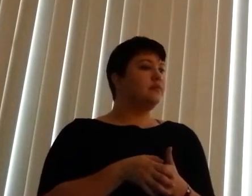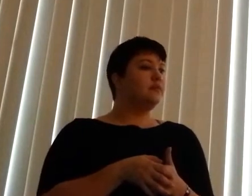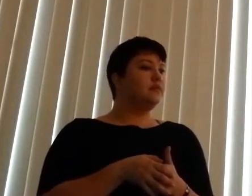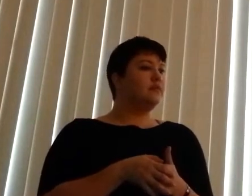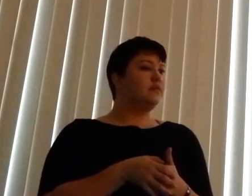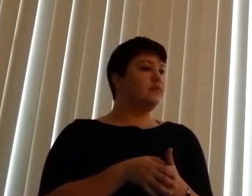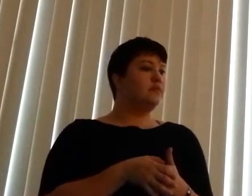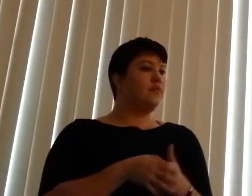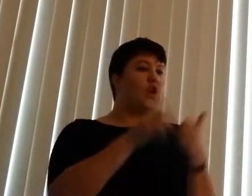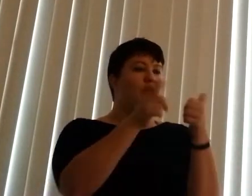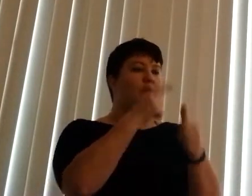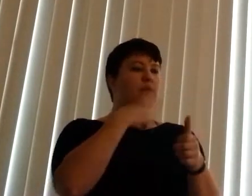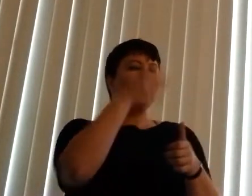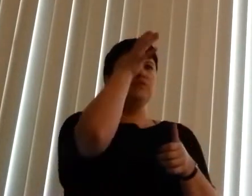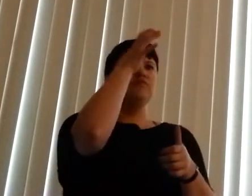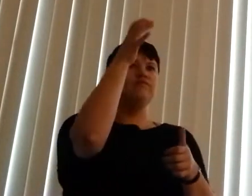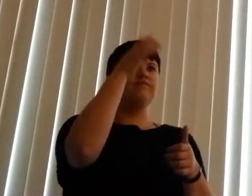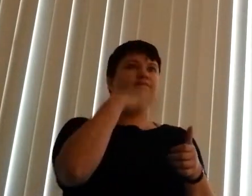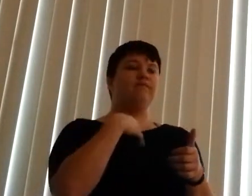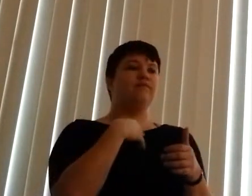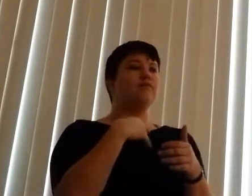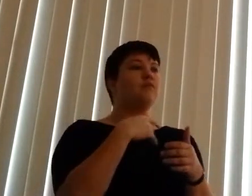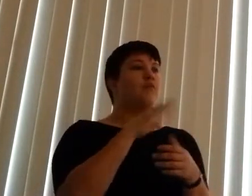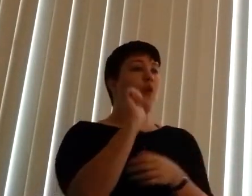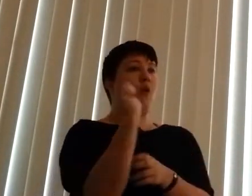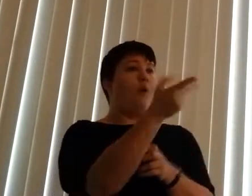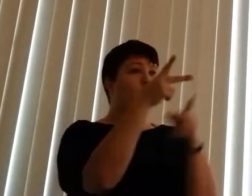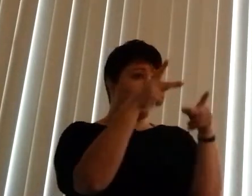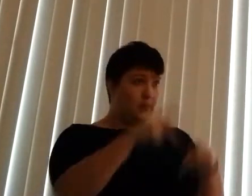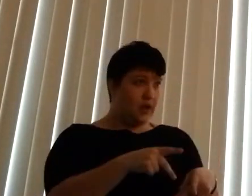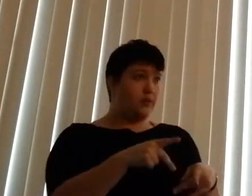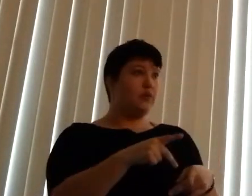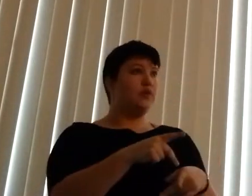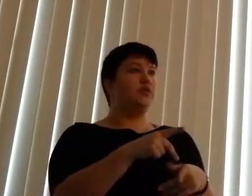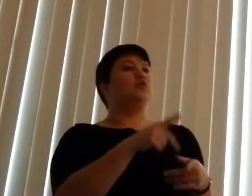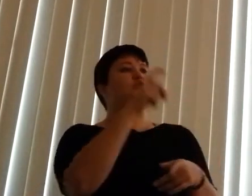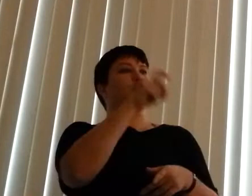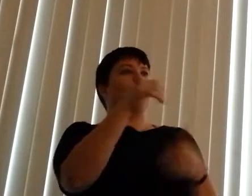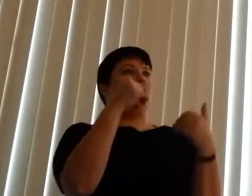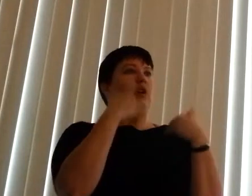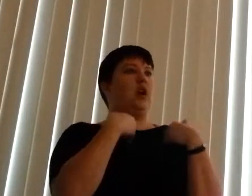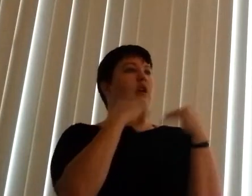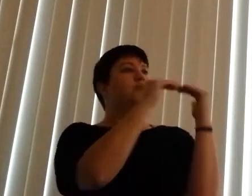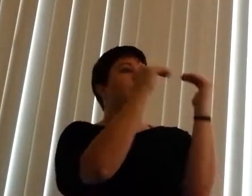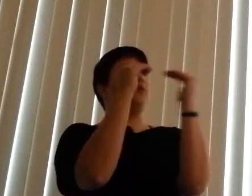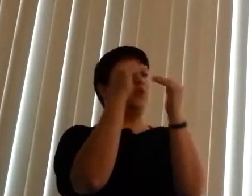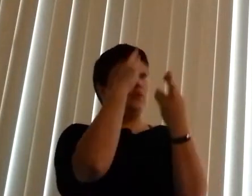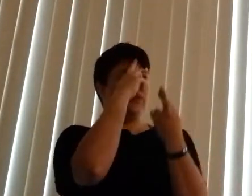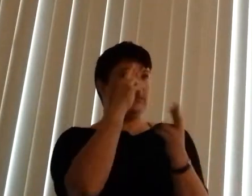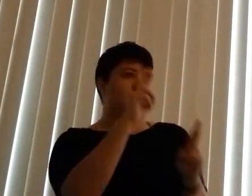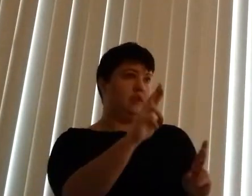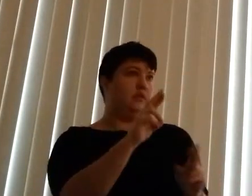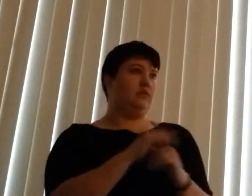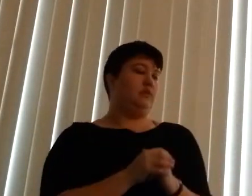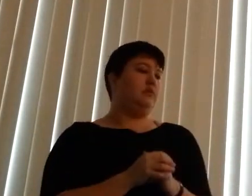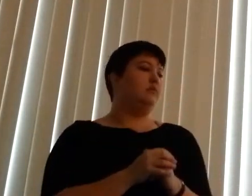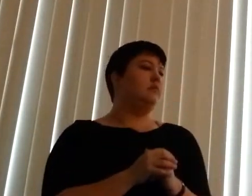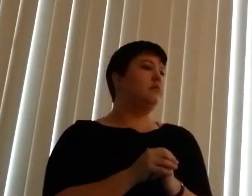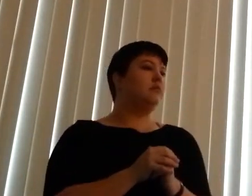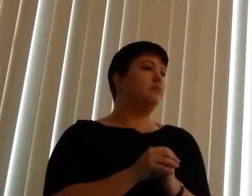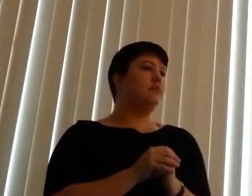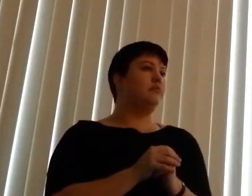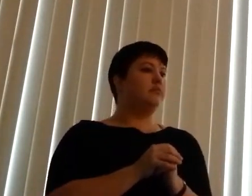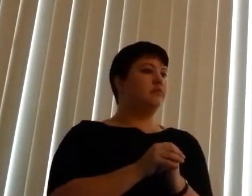First premise is that each person is entitled to equal respect and, at least for purposes of